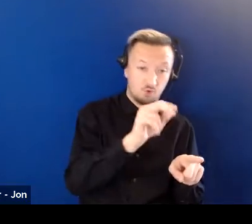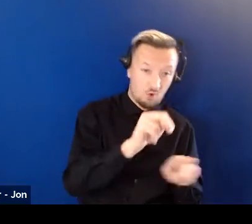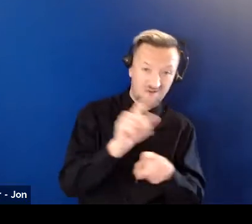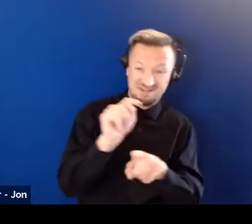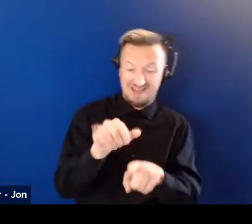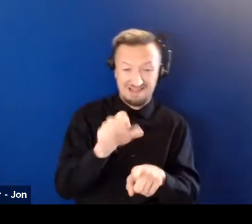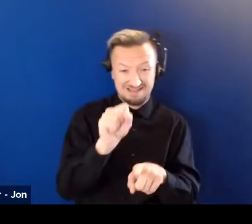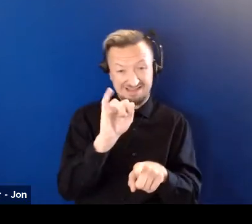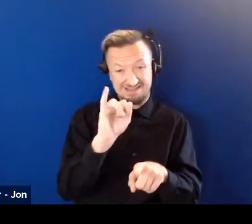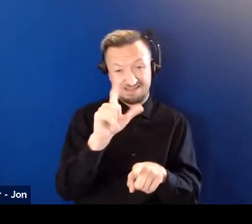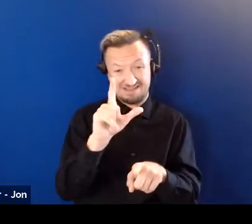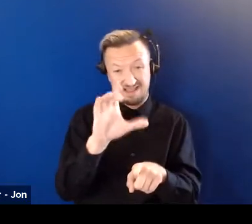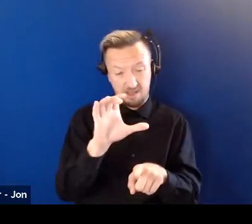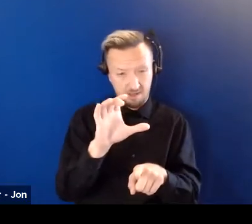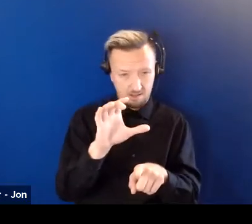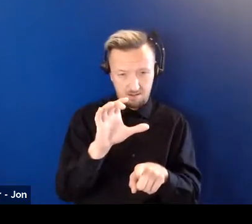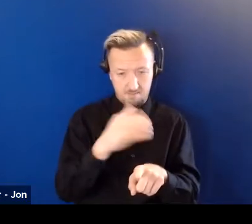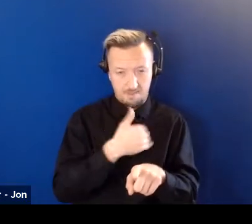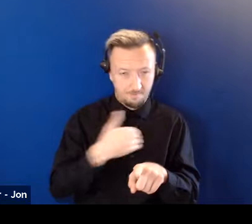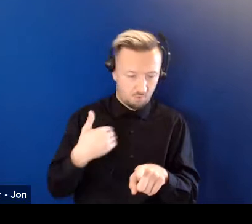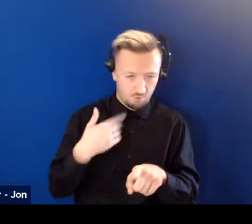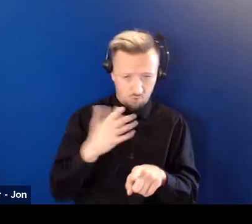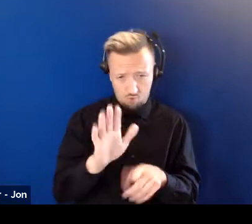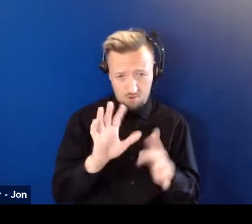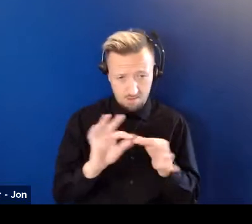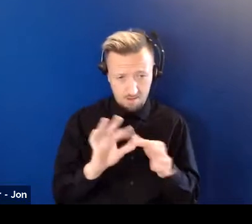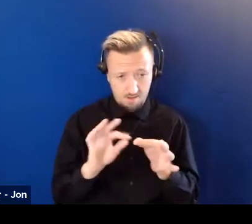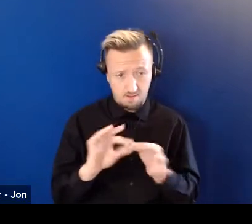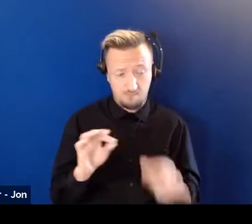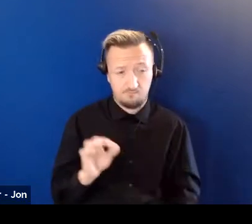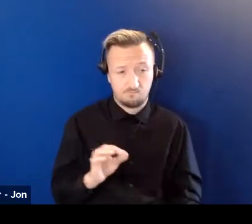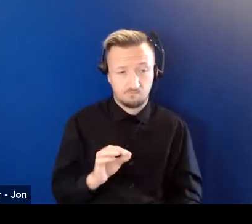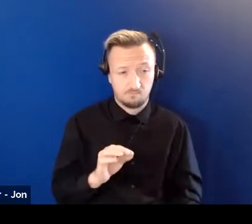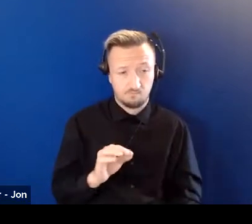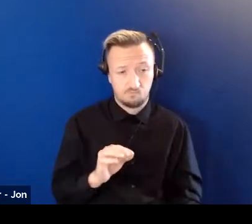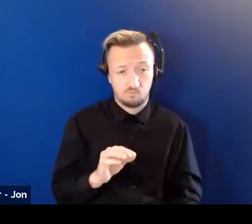do you guys have any other comments to that question? Well, and this was